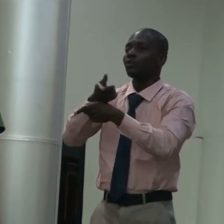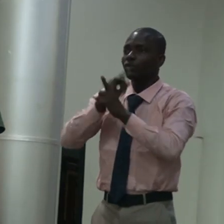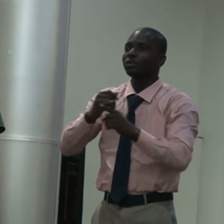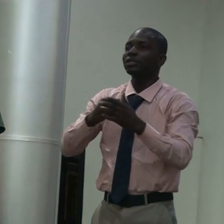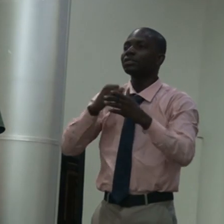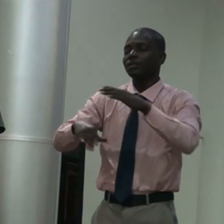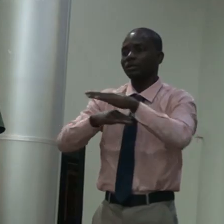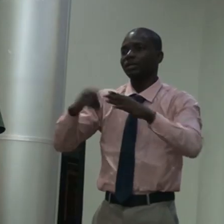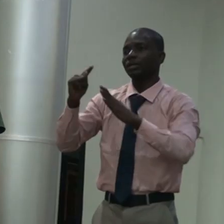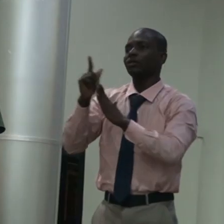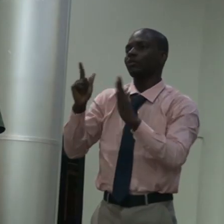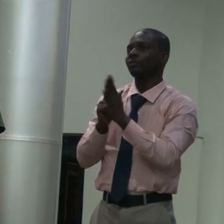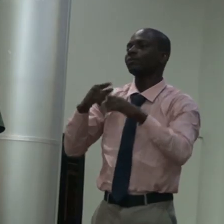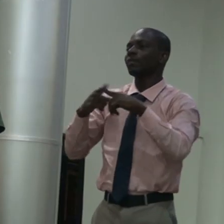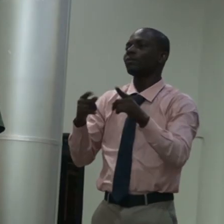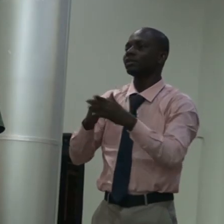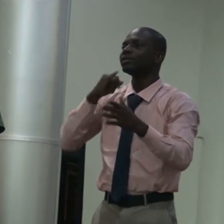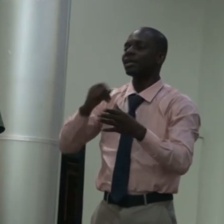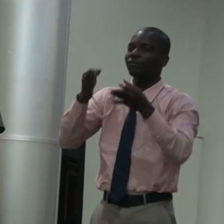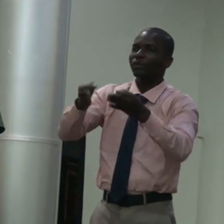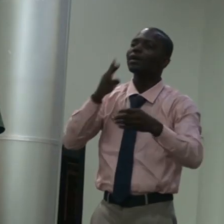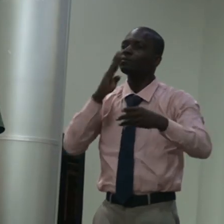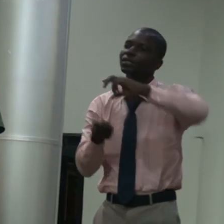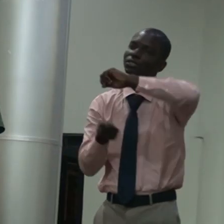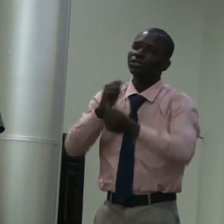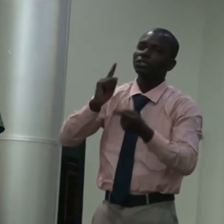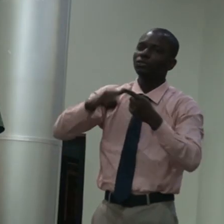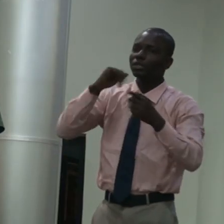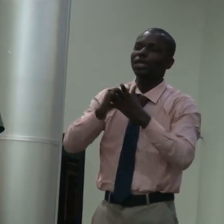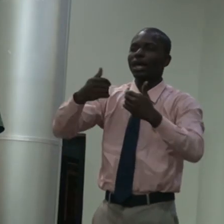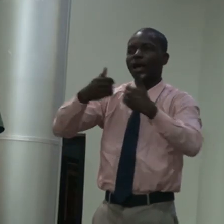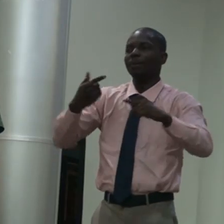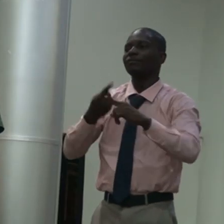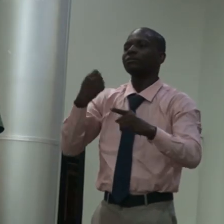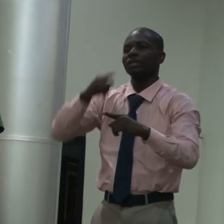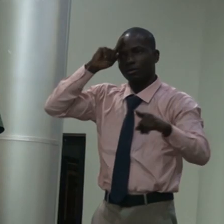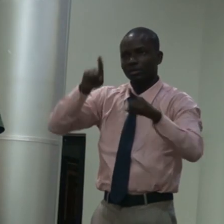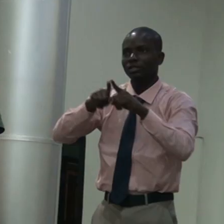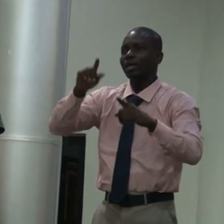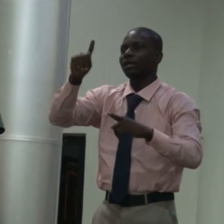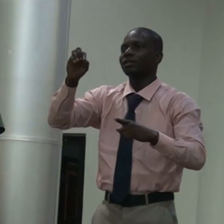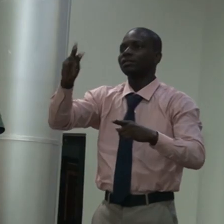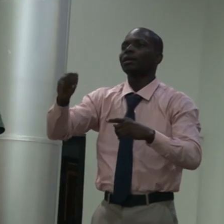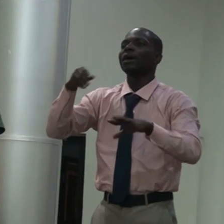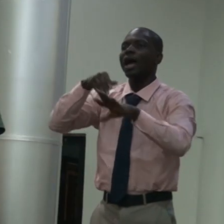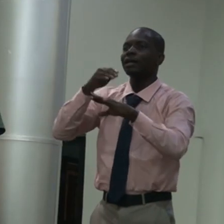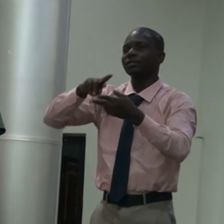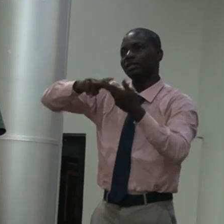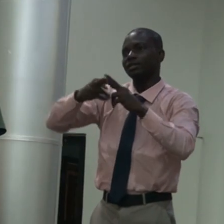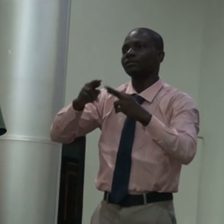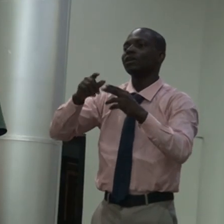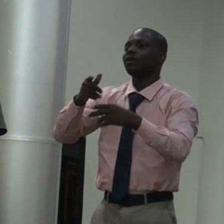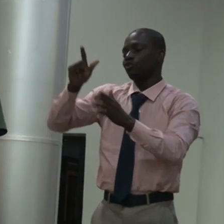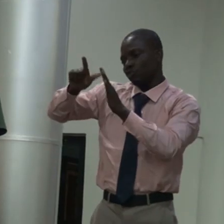contemplation of the law. But it has further been amended to say, apart from concessional terms, or at relatively